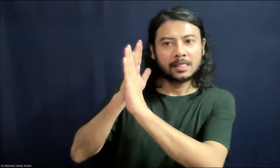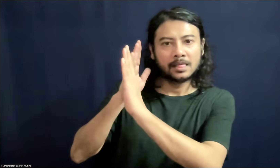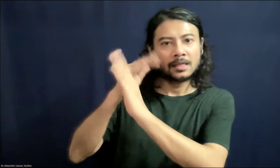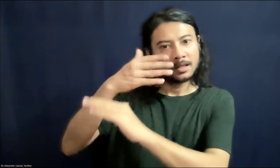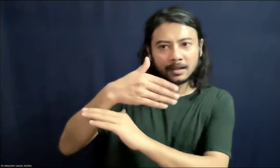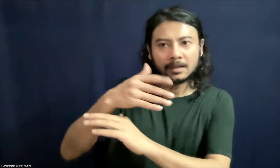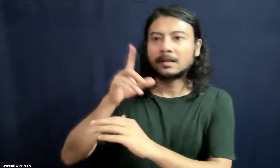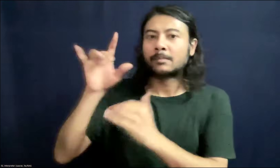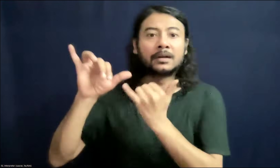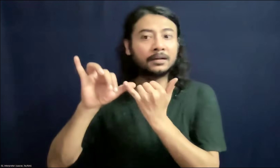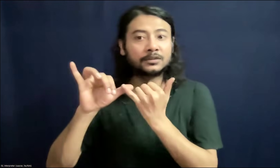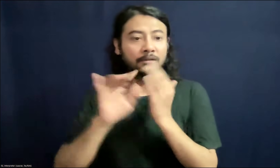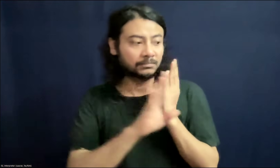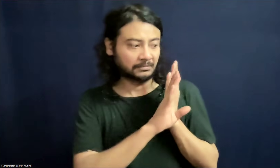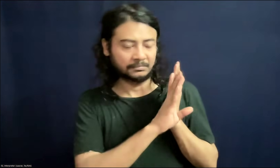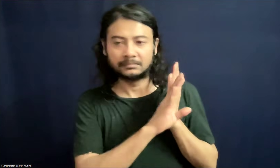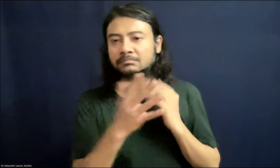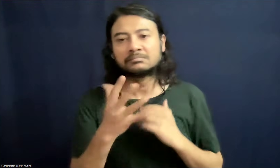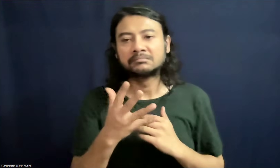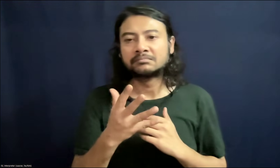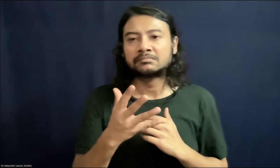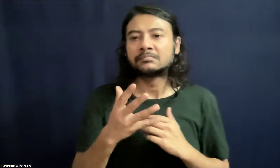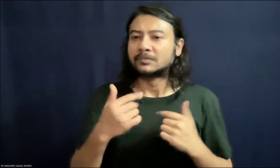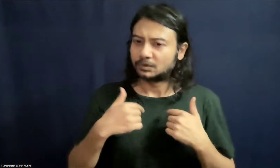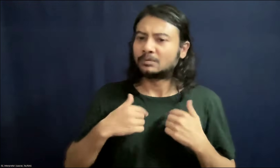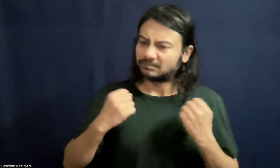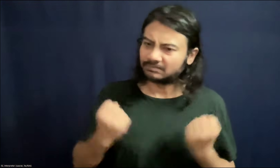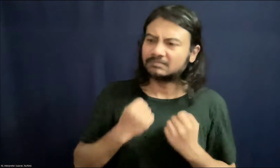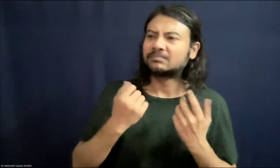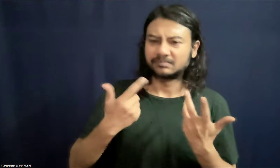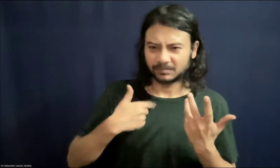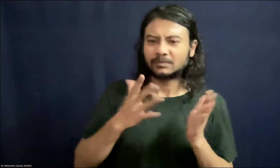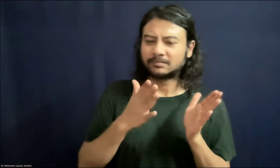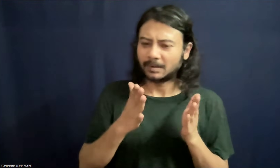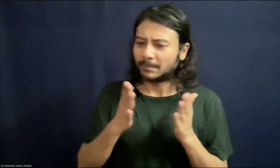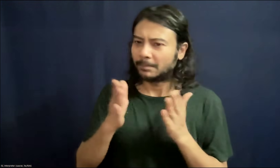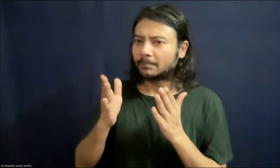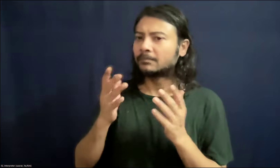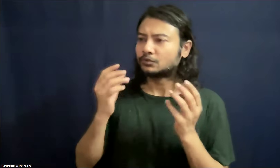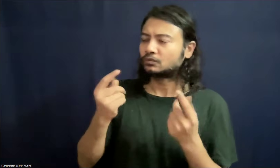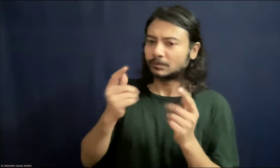So let me go back to him. Let me do something so that I can go back to Krishna.